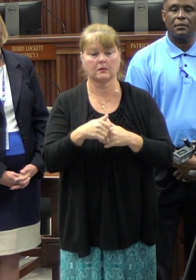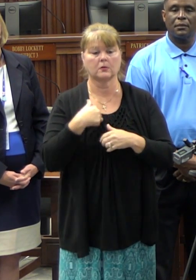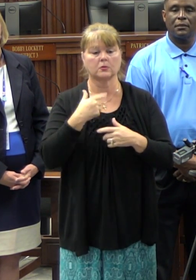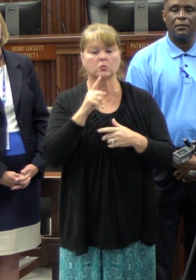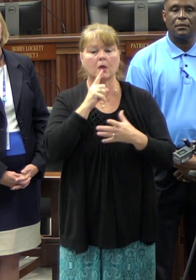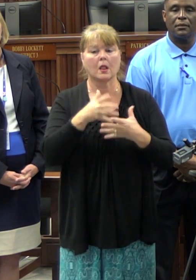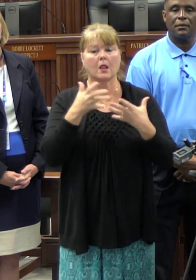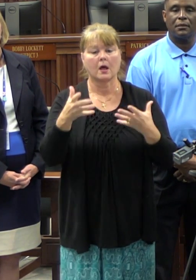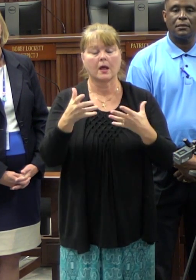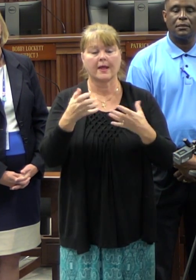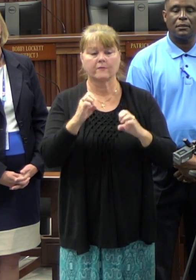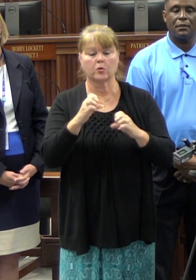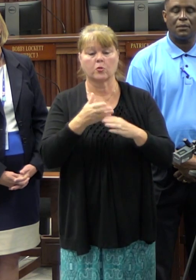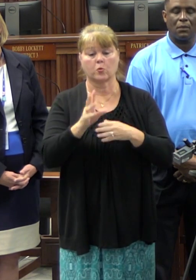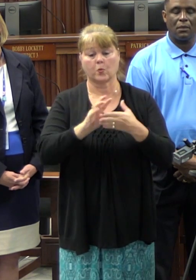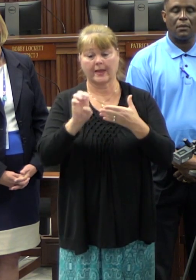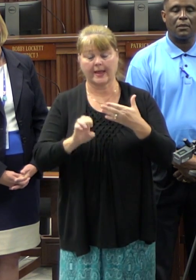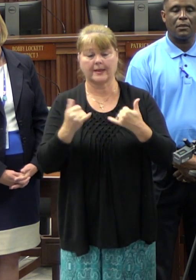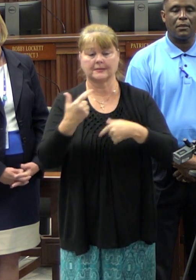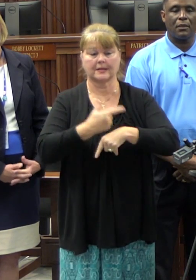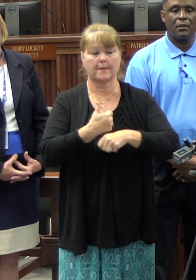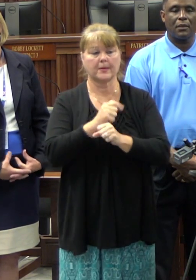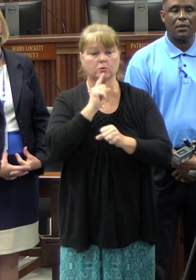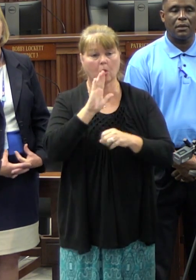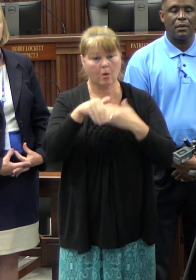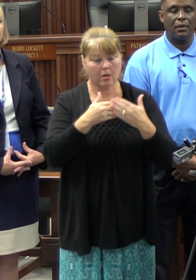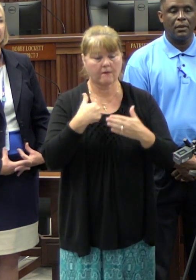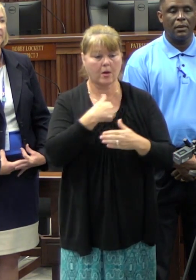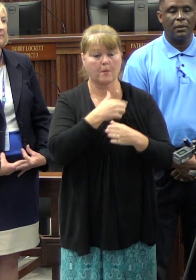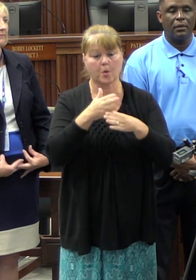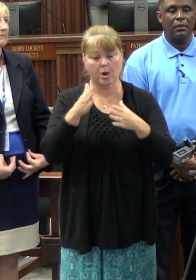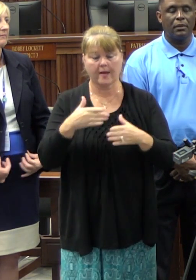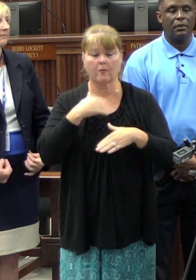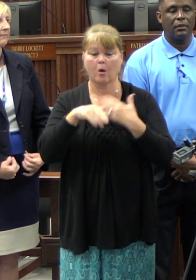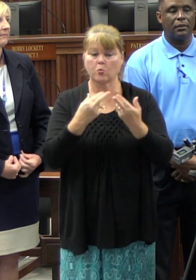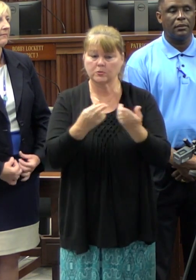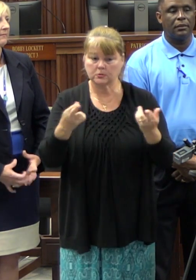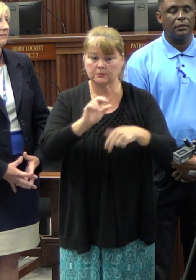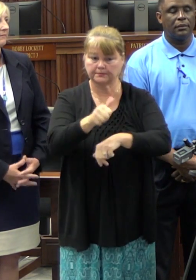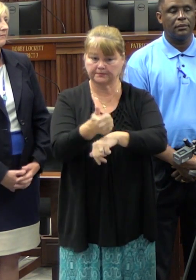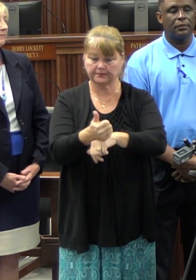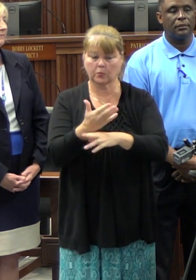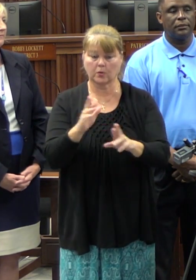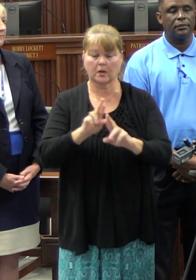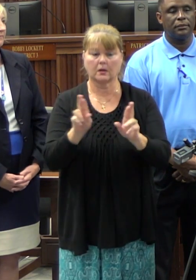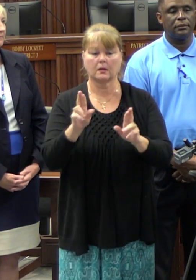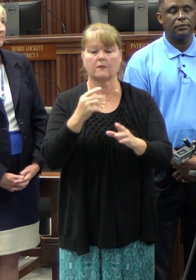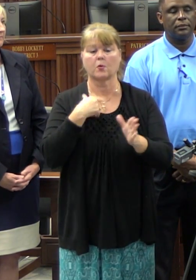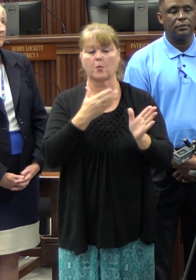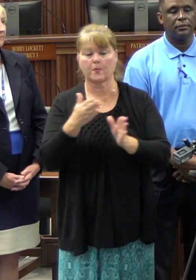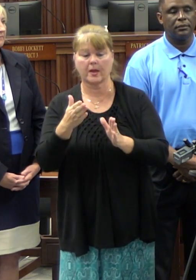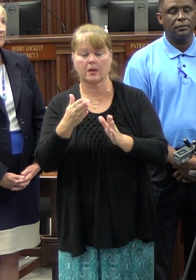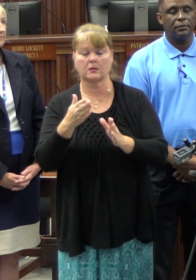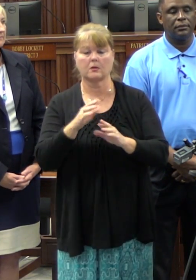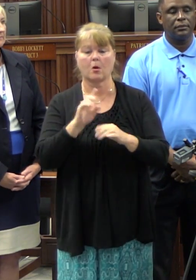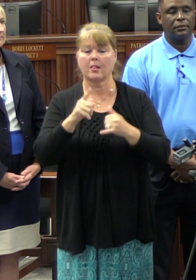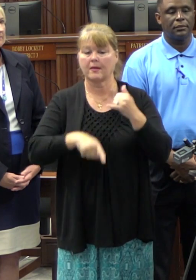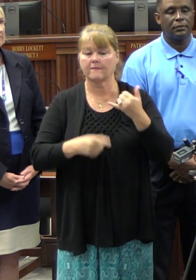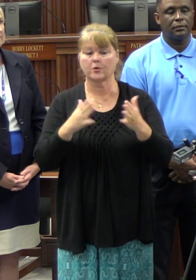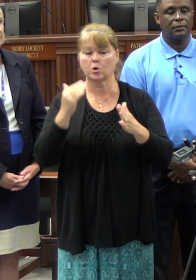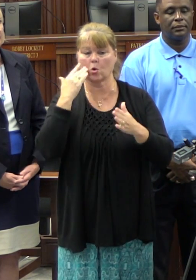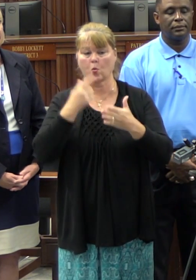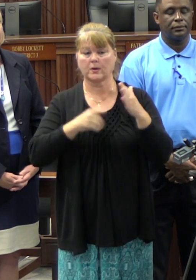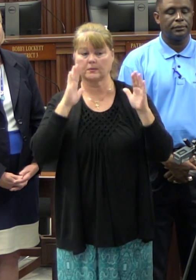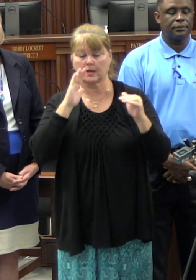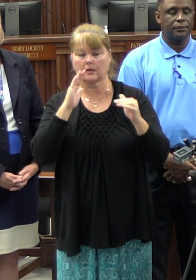of effort over the weekend and today to make sure all of our partners have all their resources in place, they have all their preparedness efforts finalized, and they're